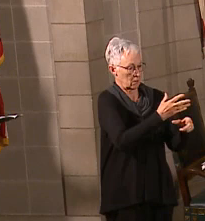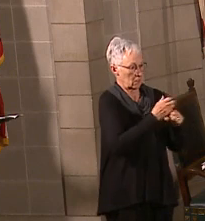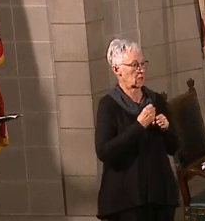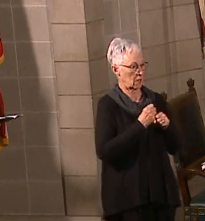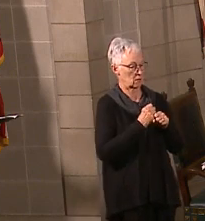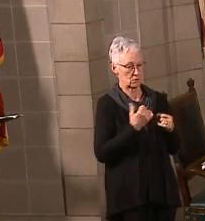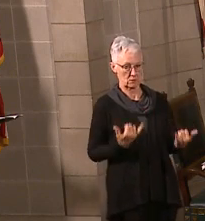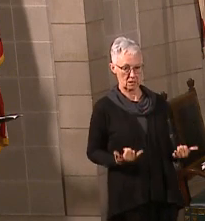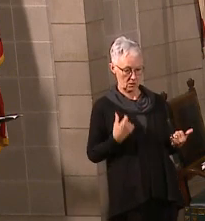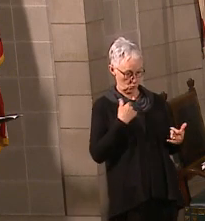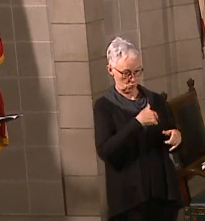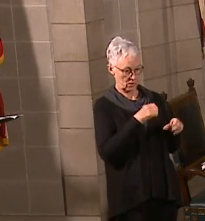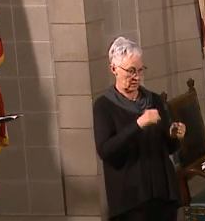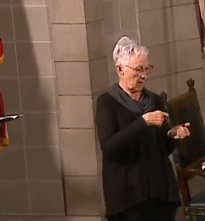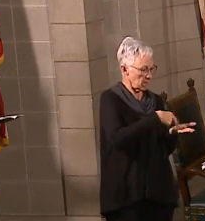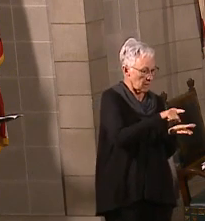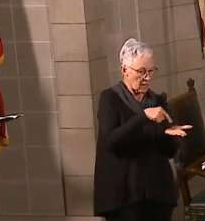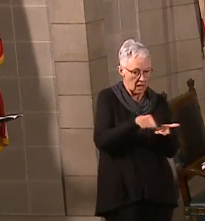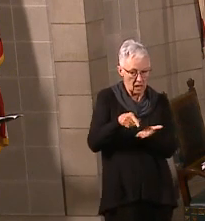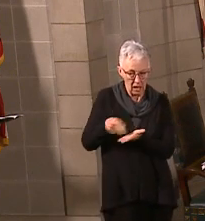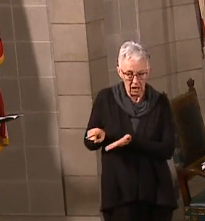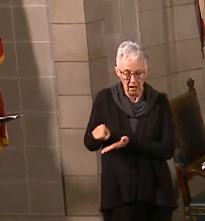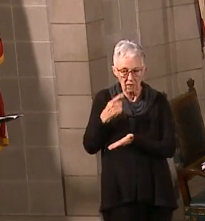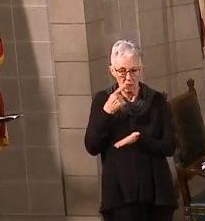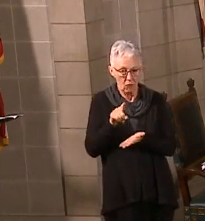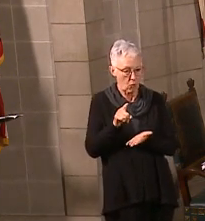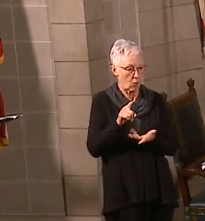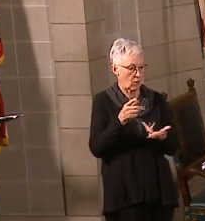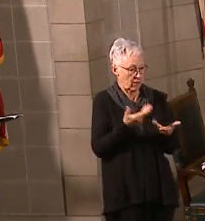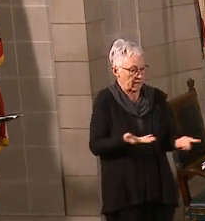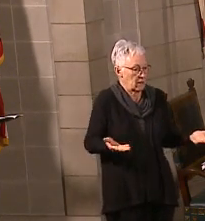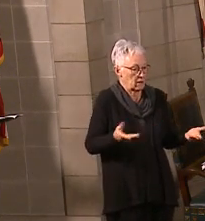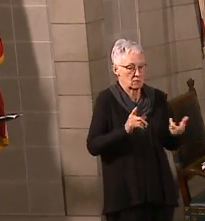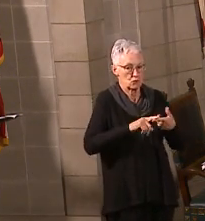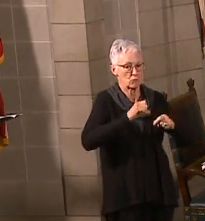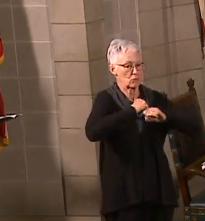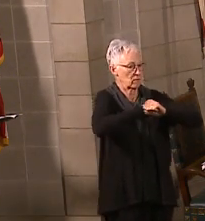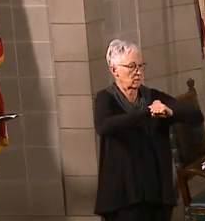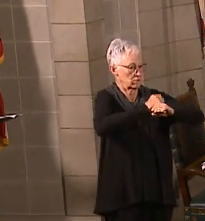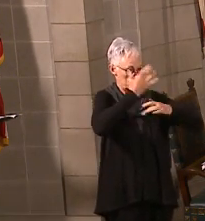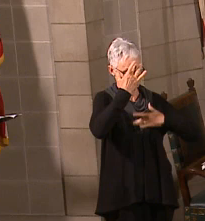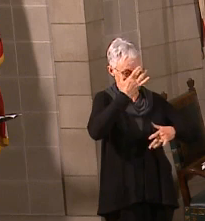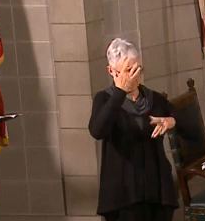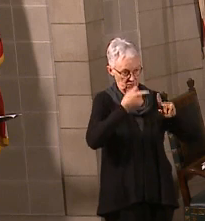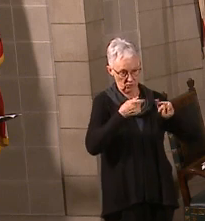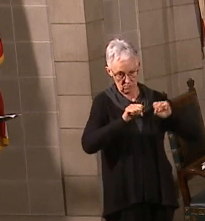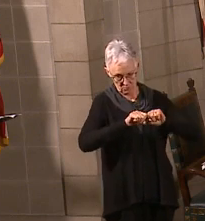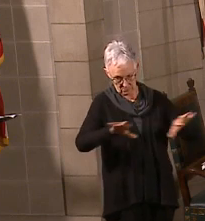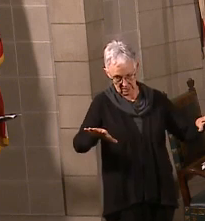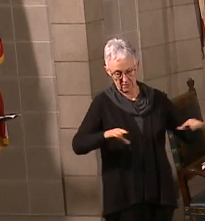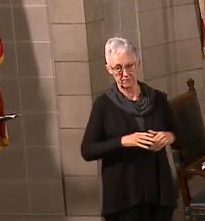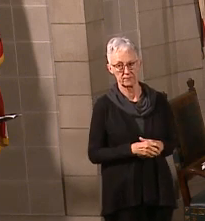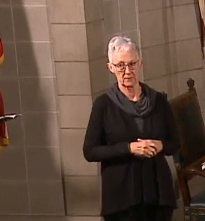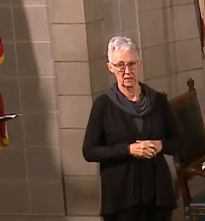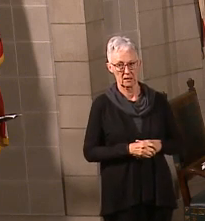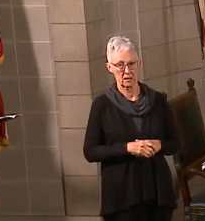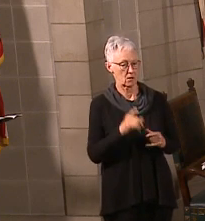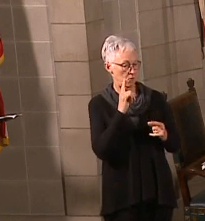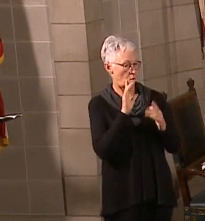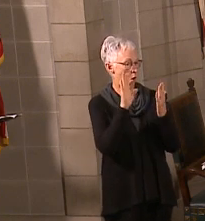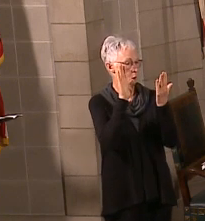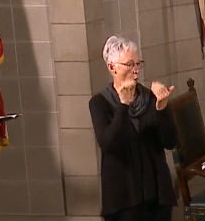for the things that we're doing to be able to slow the spread of virus here in our state. So that's good news there. We're expecting to get that guidance probably over the